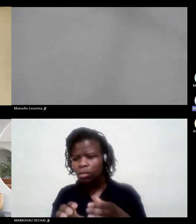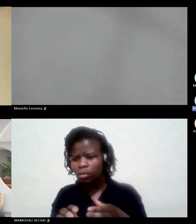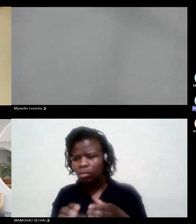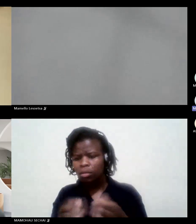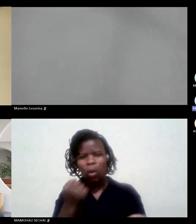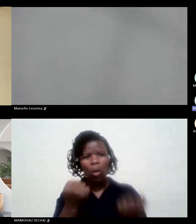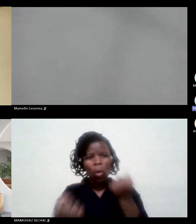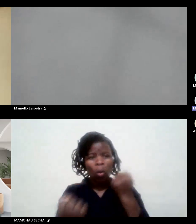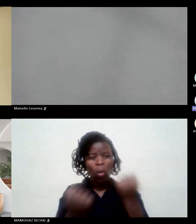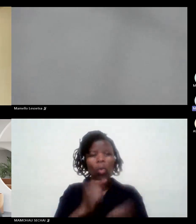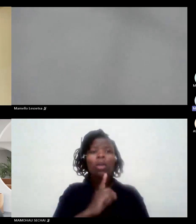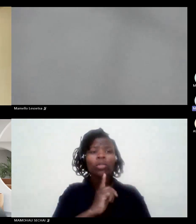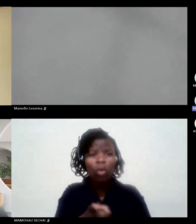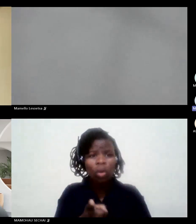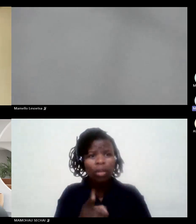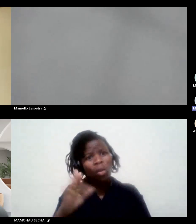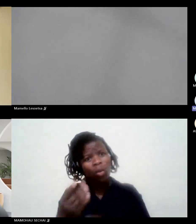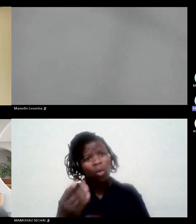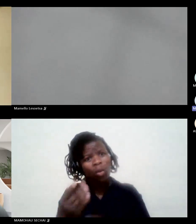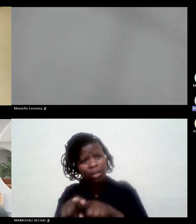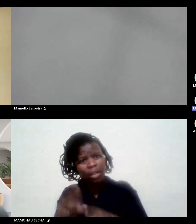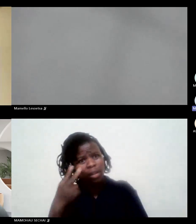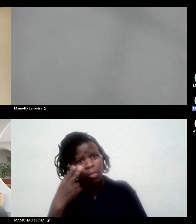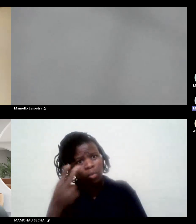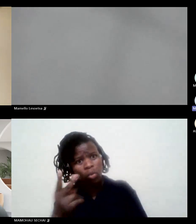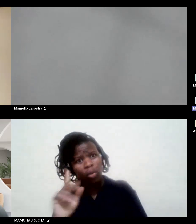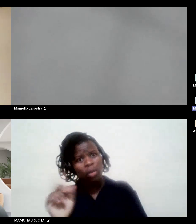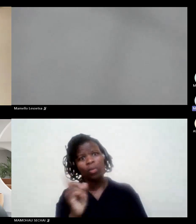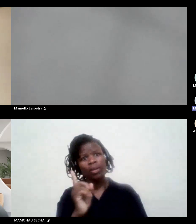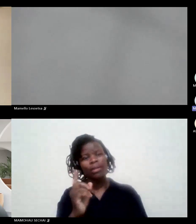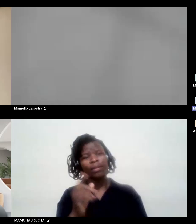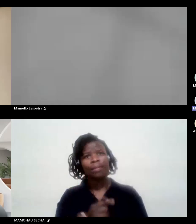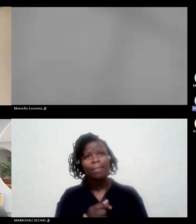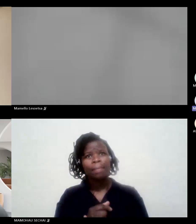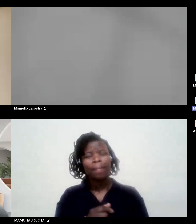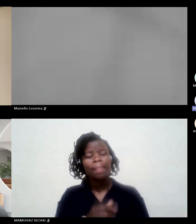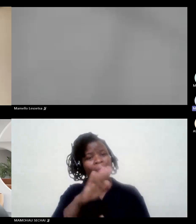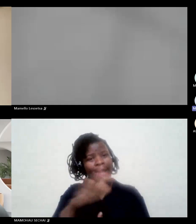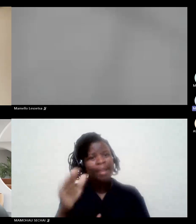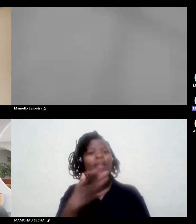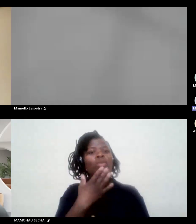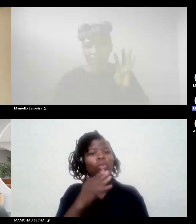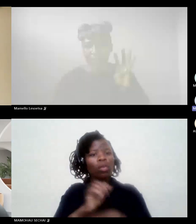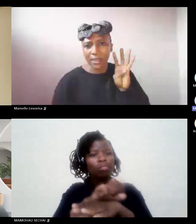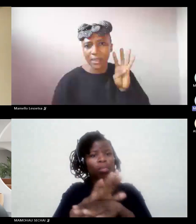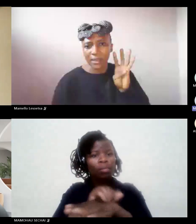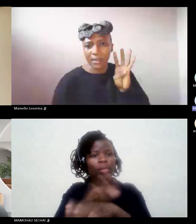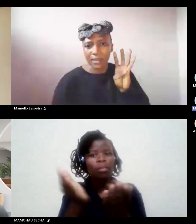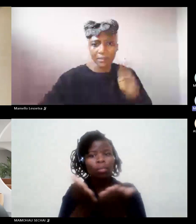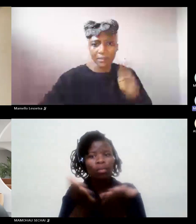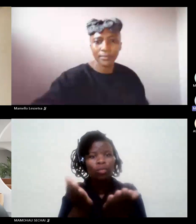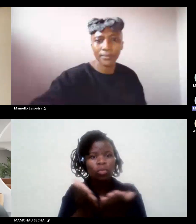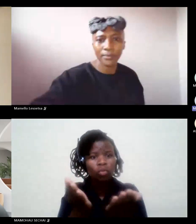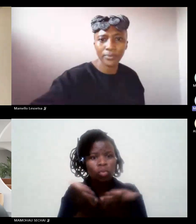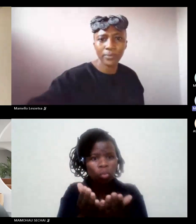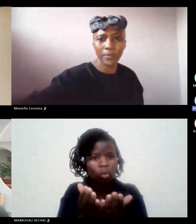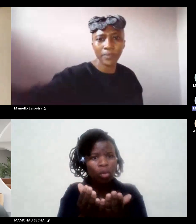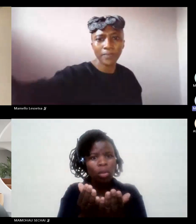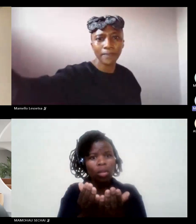at the needs for this, the kids that we are sending to school versus what we have in